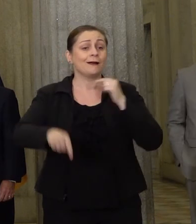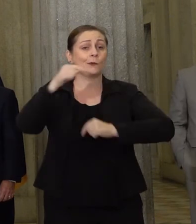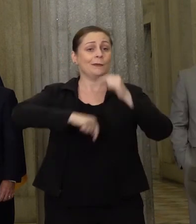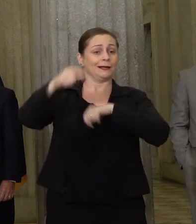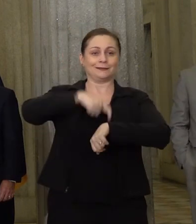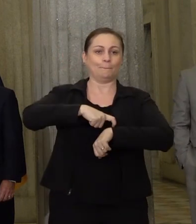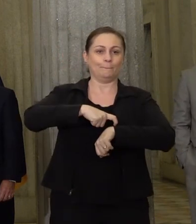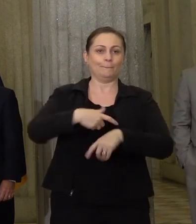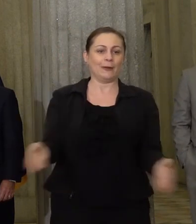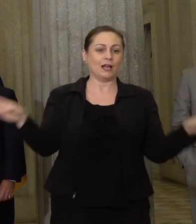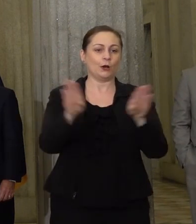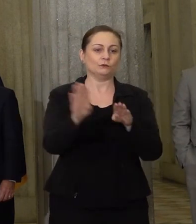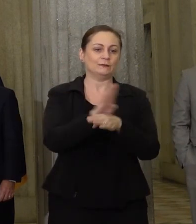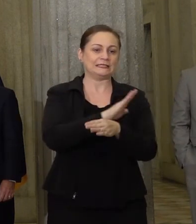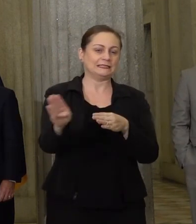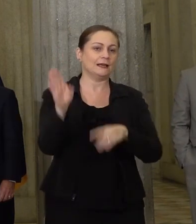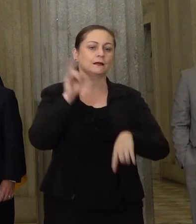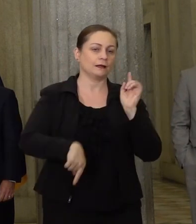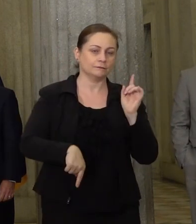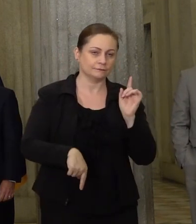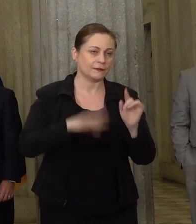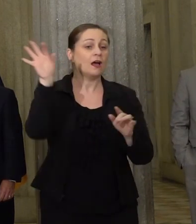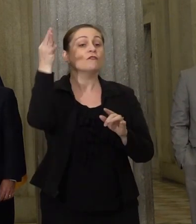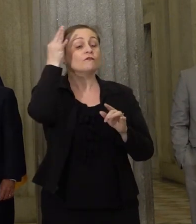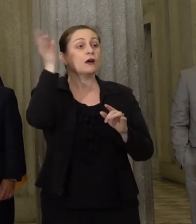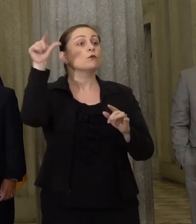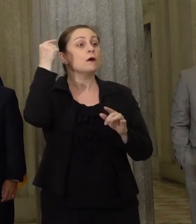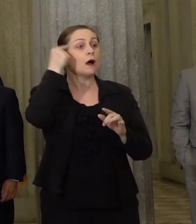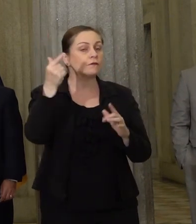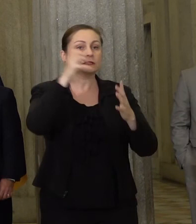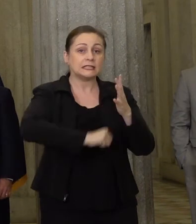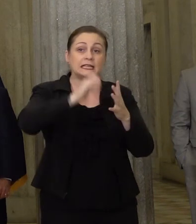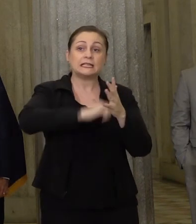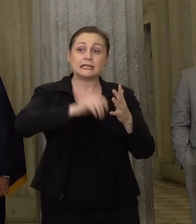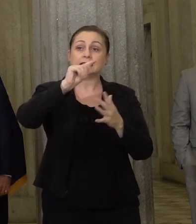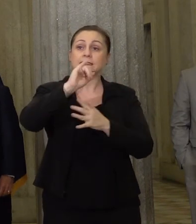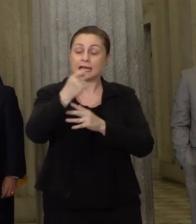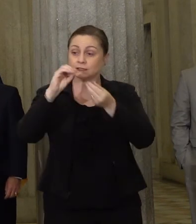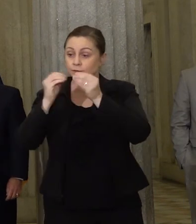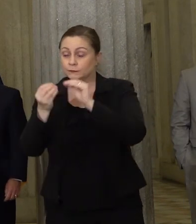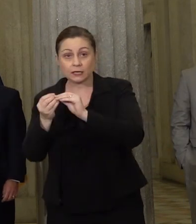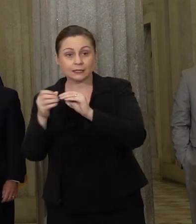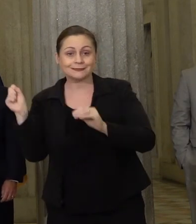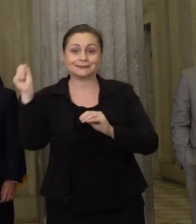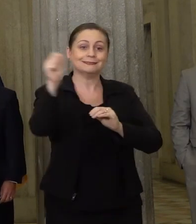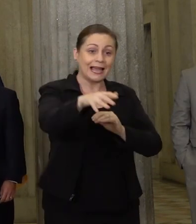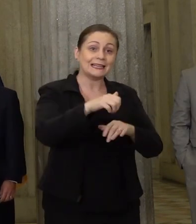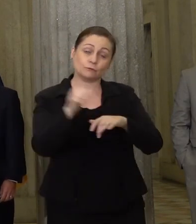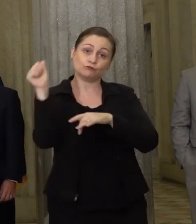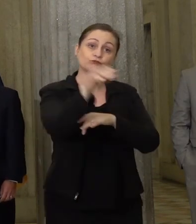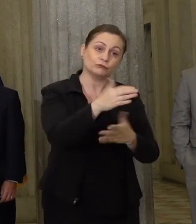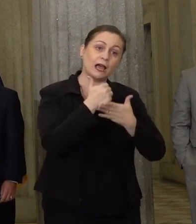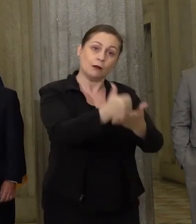it. As you know, the federal government has been taking tax money and sending it to help us with the